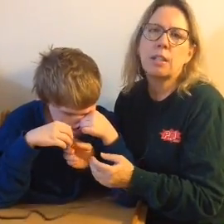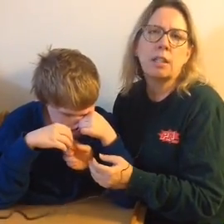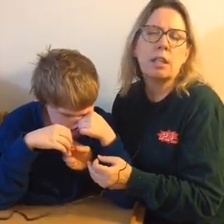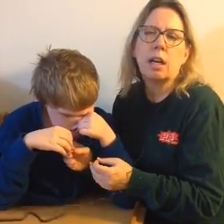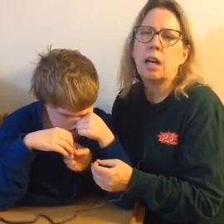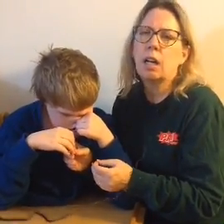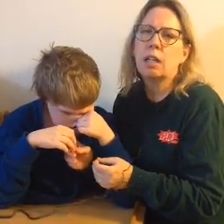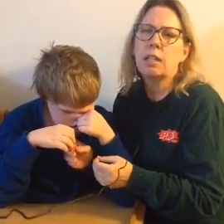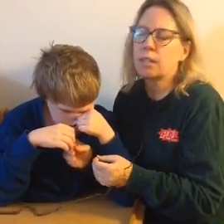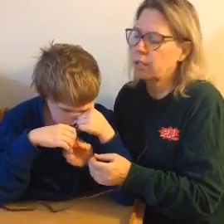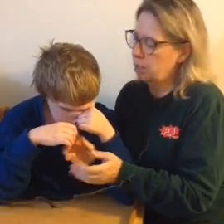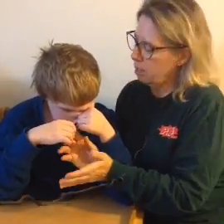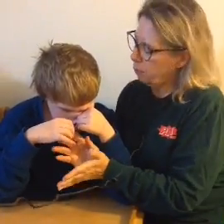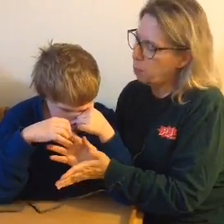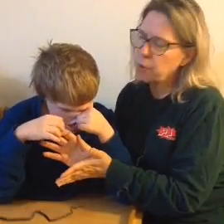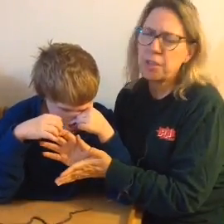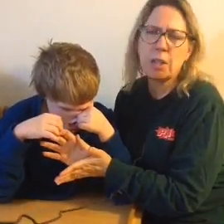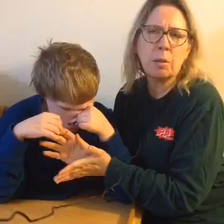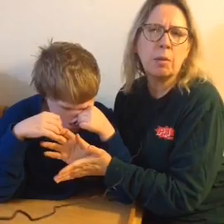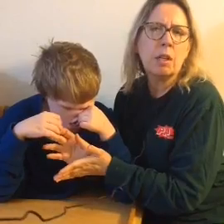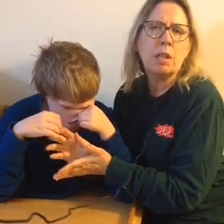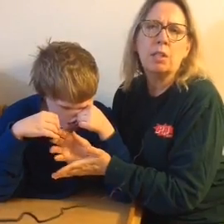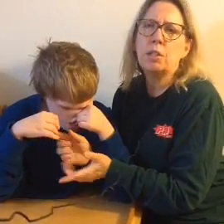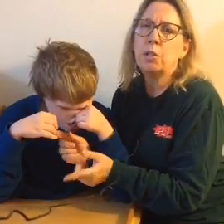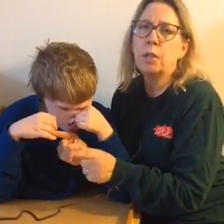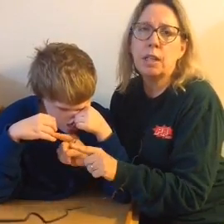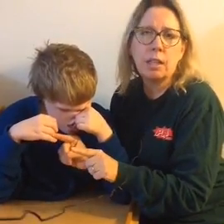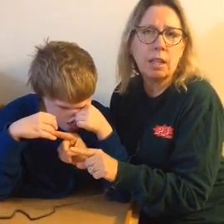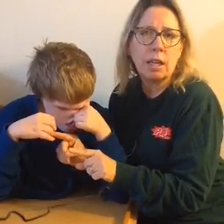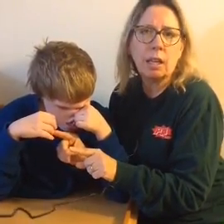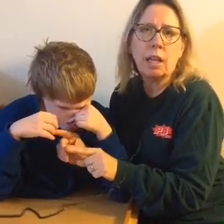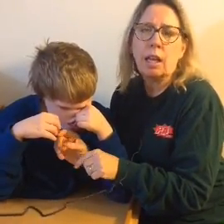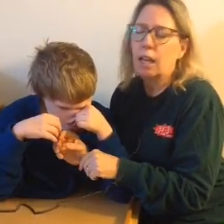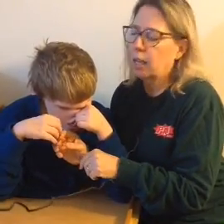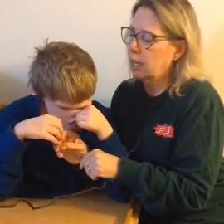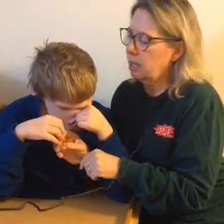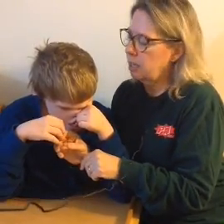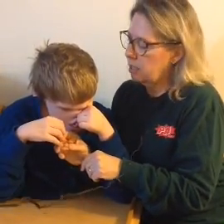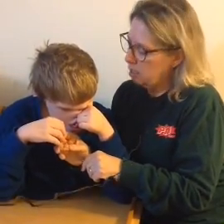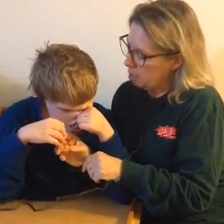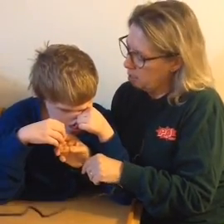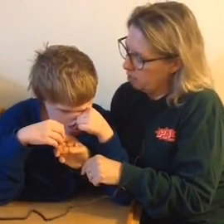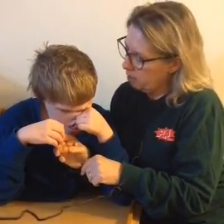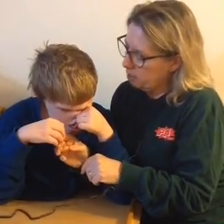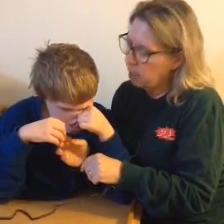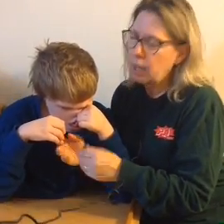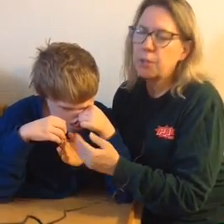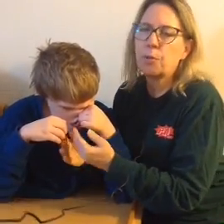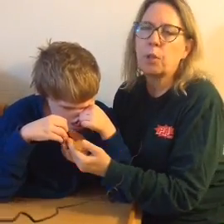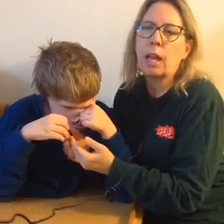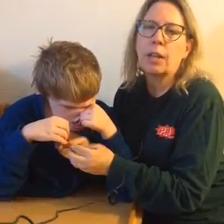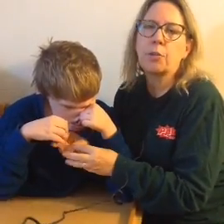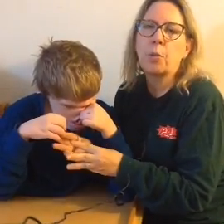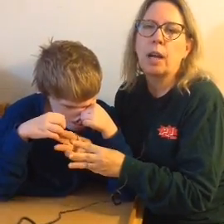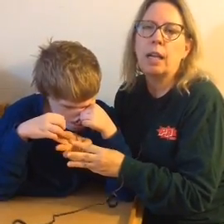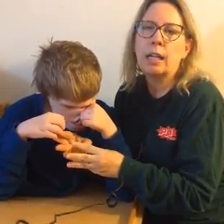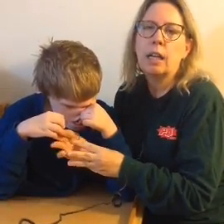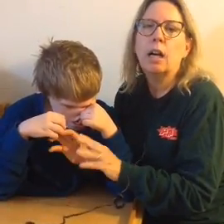doesn't force him to do anything, and it's a nice, relaxed way